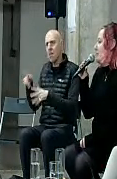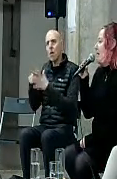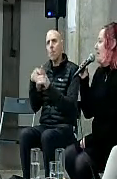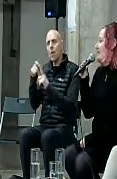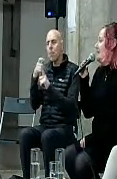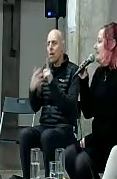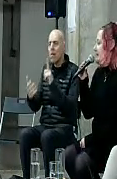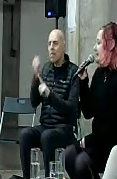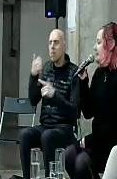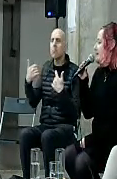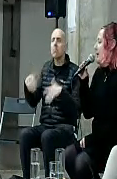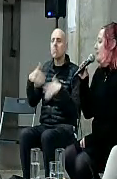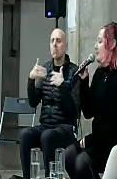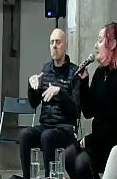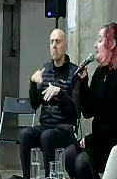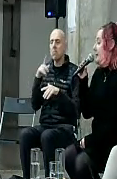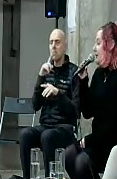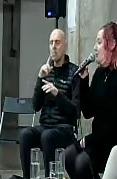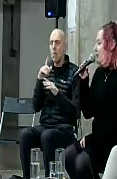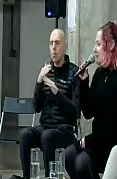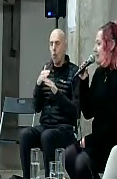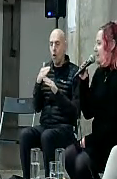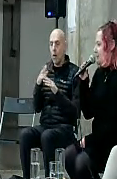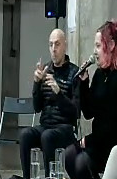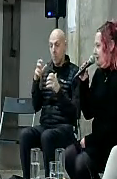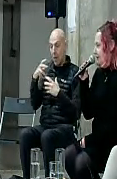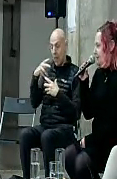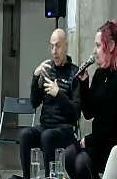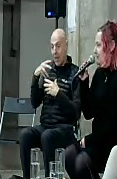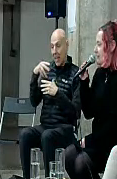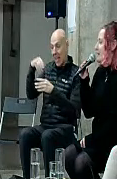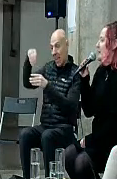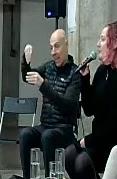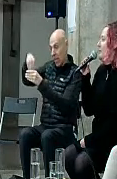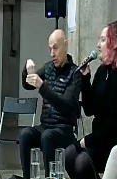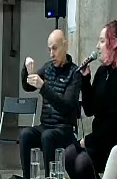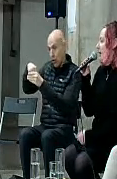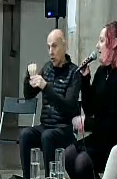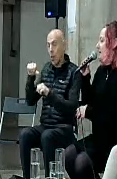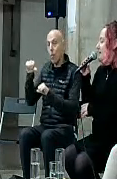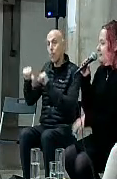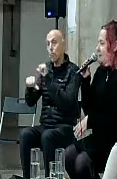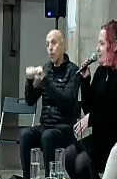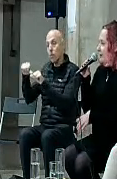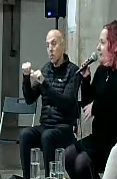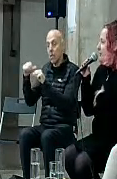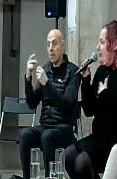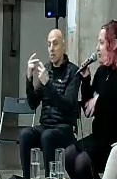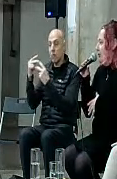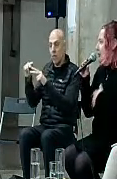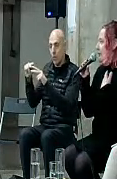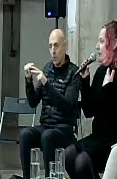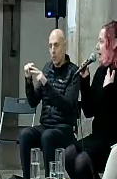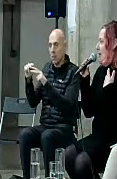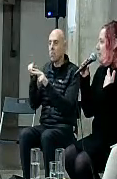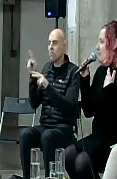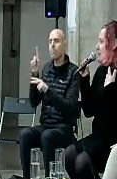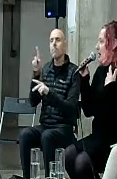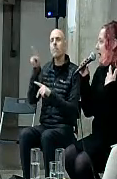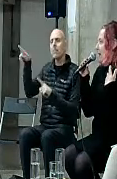Pring about the existence of internal process reviews, which is where the DWP go